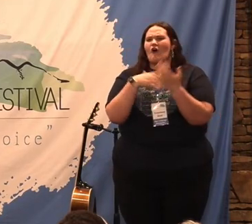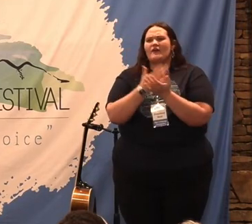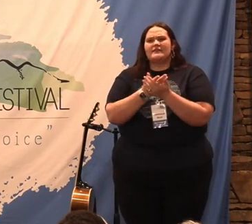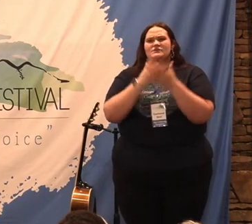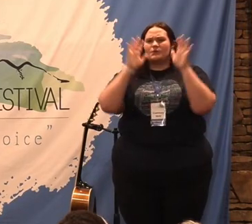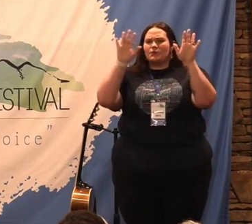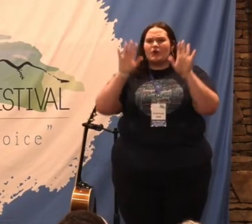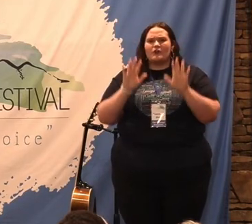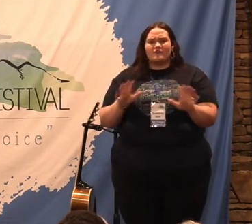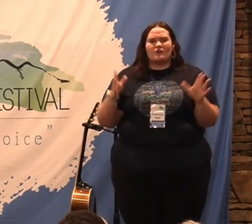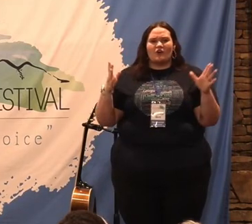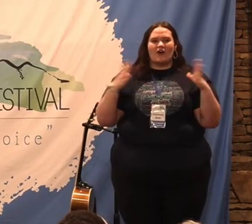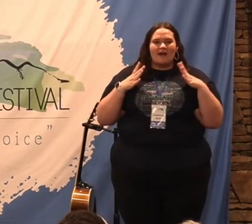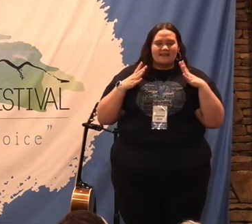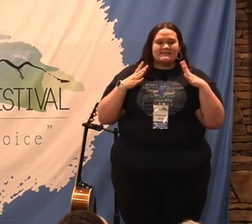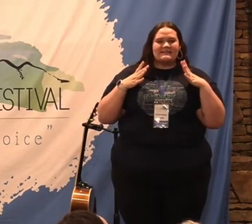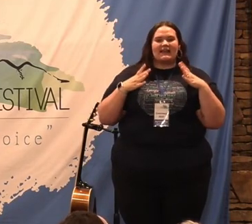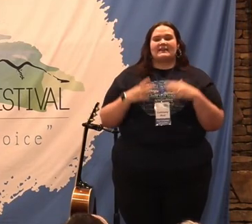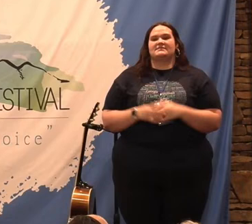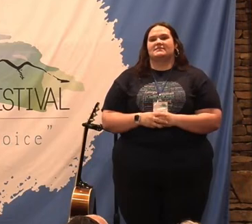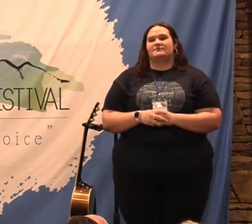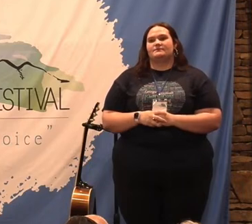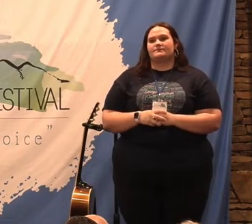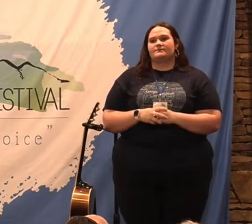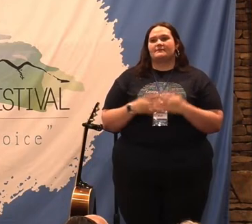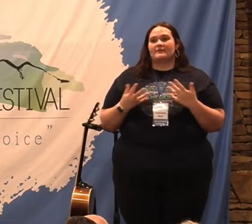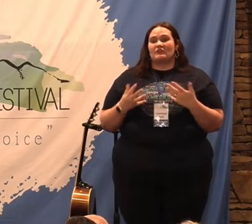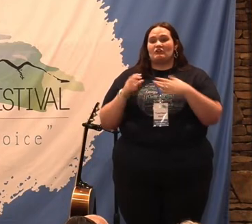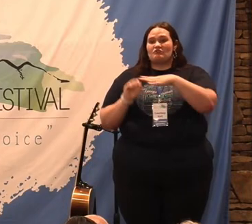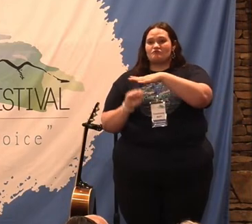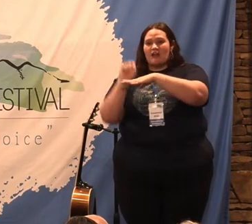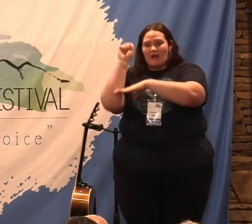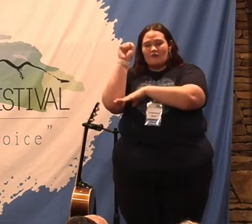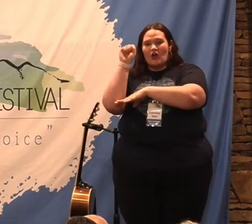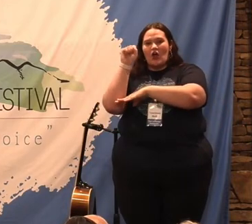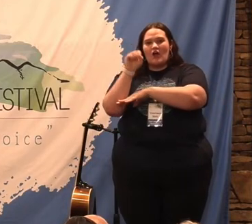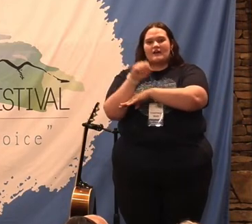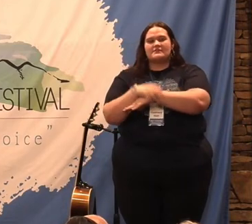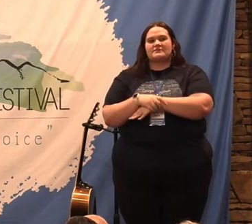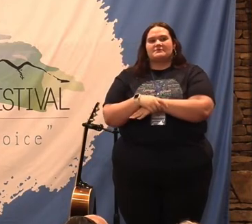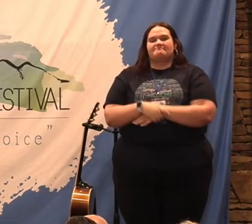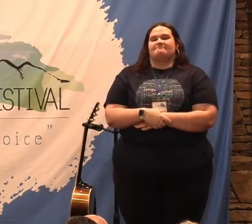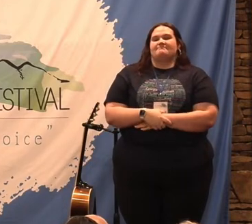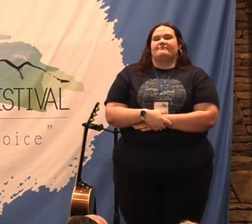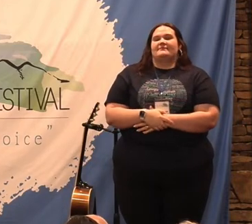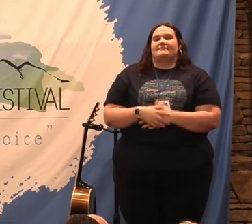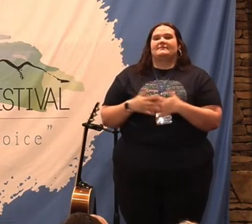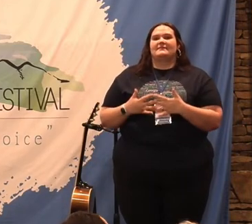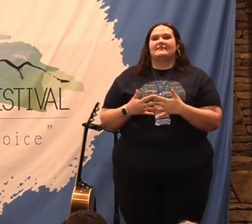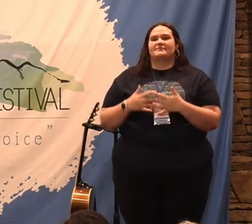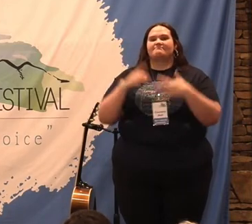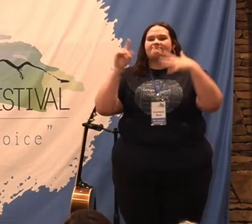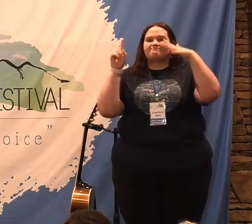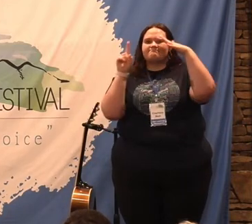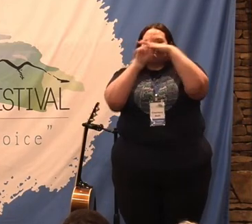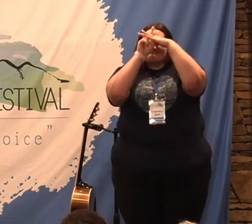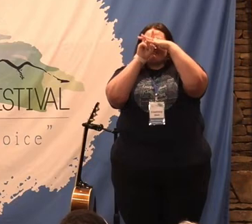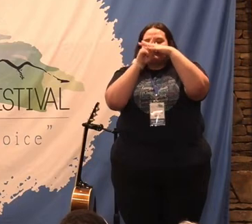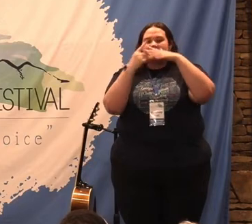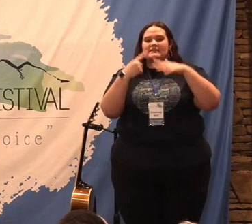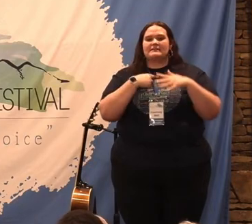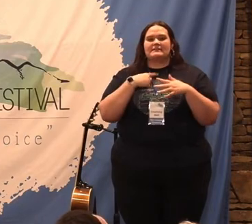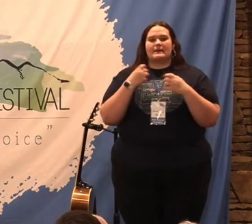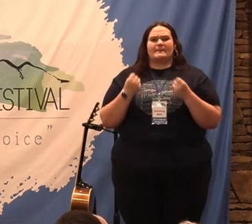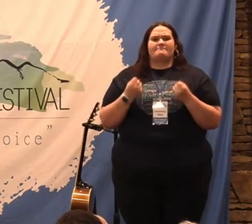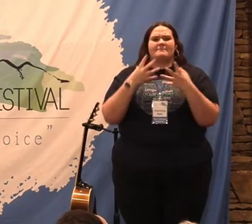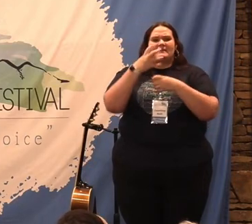wonderful holidays. And groundhogs came to me several years ago, for several years